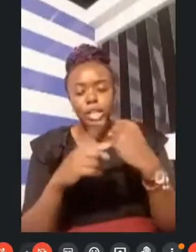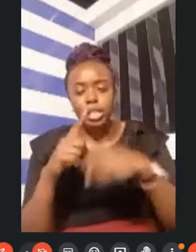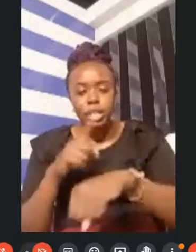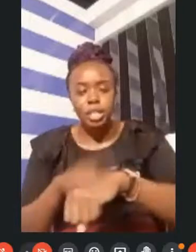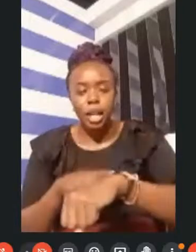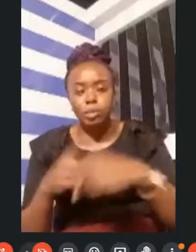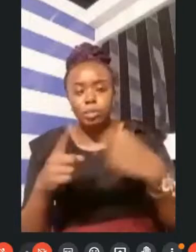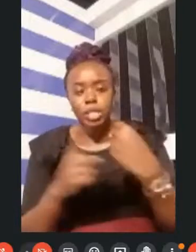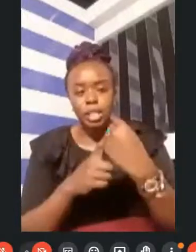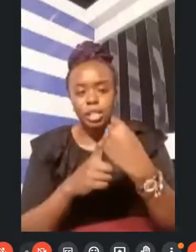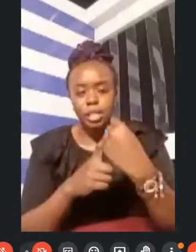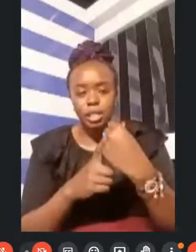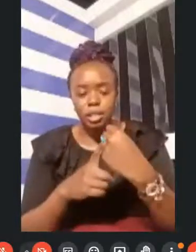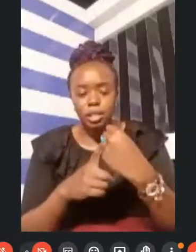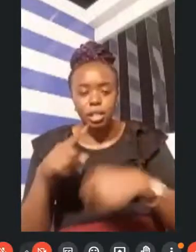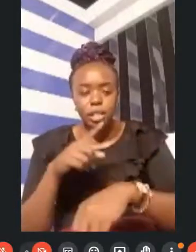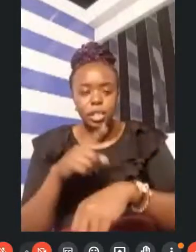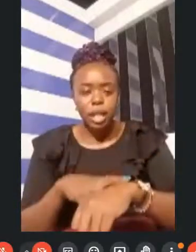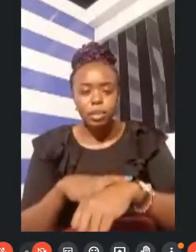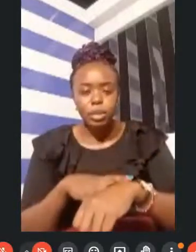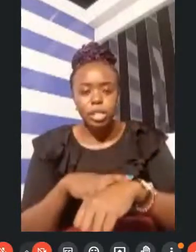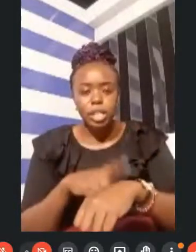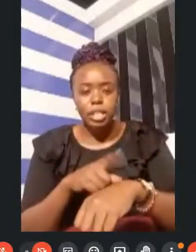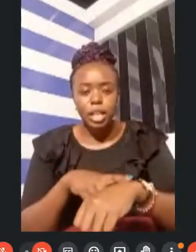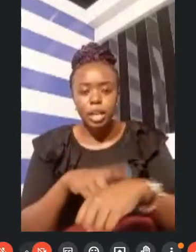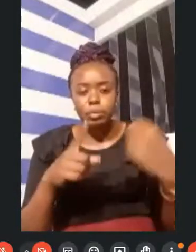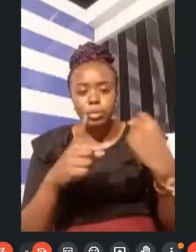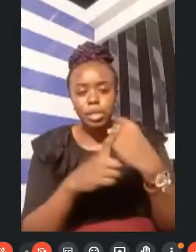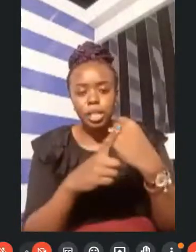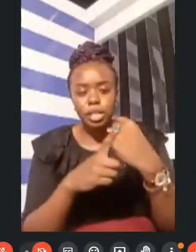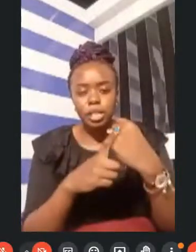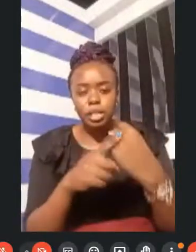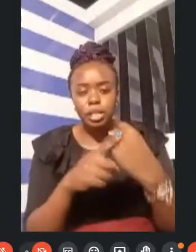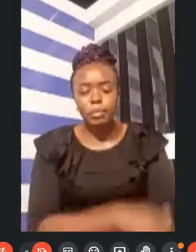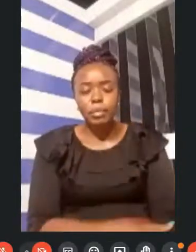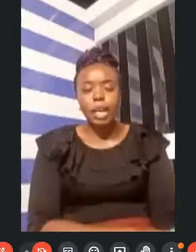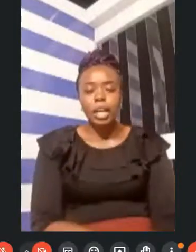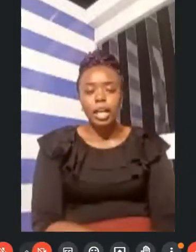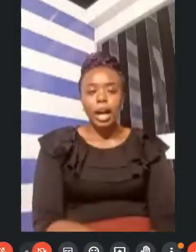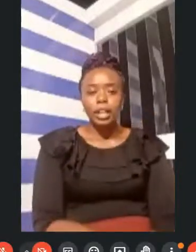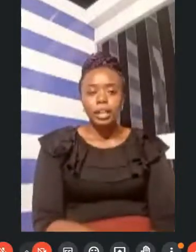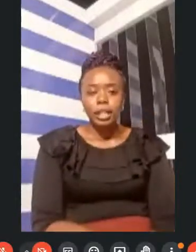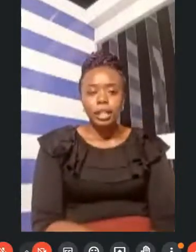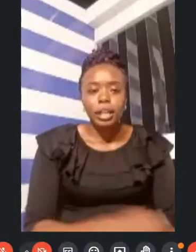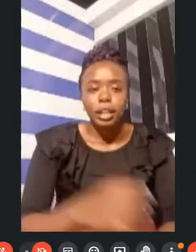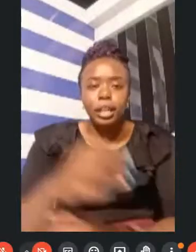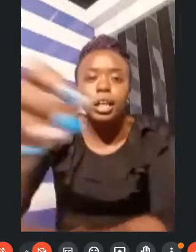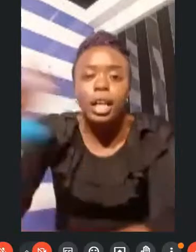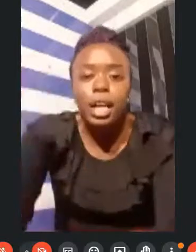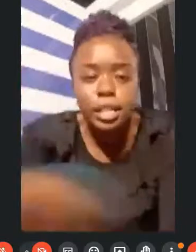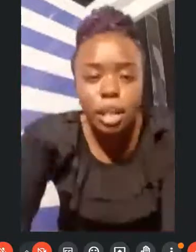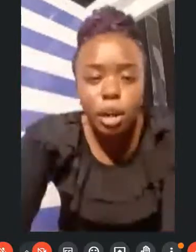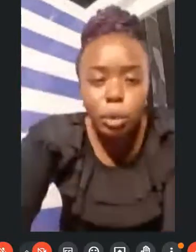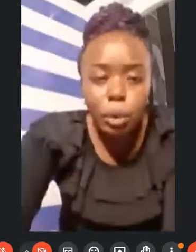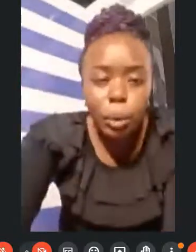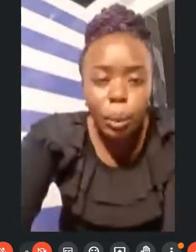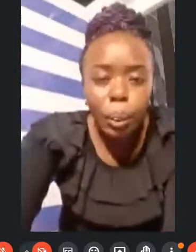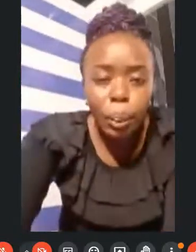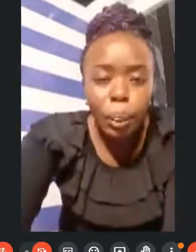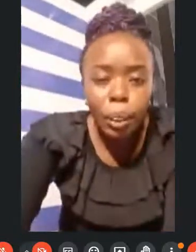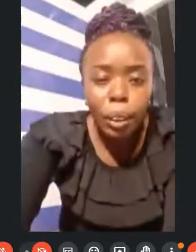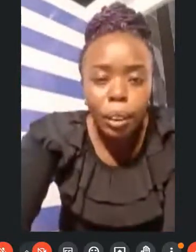unasema tu it's time 6. Time, what's the time? 6. Yeah. Yes,